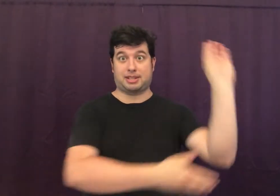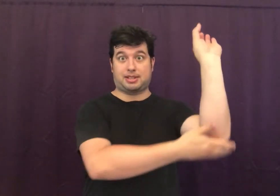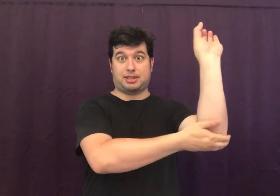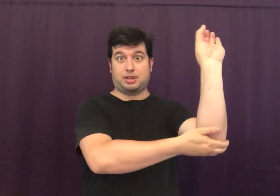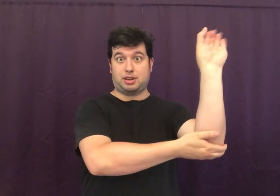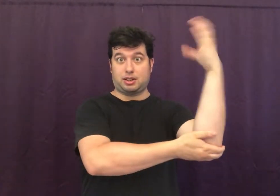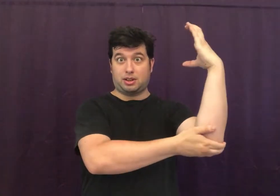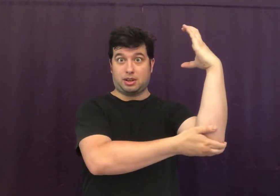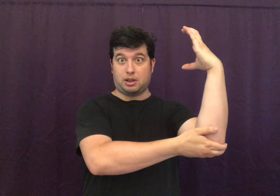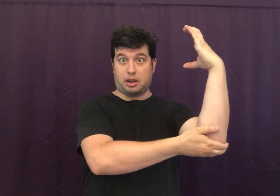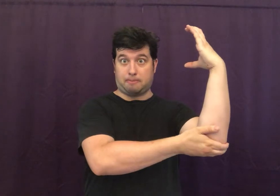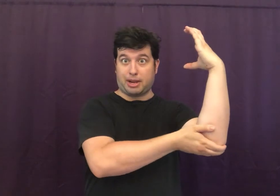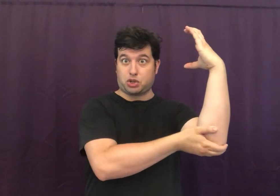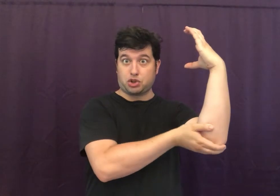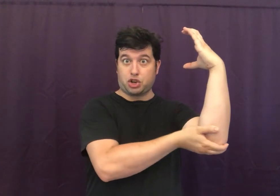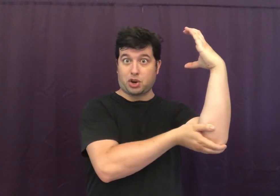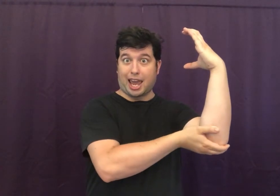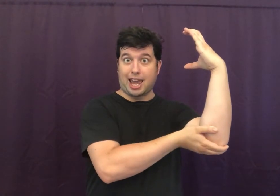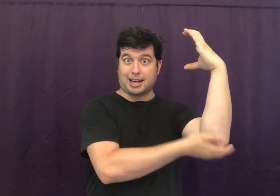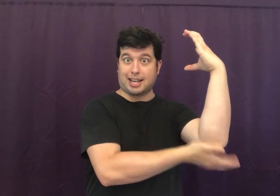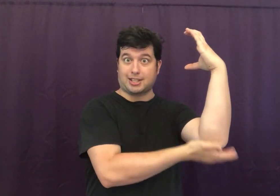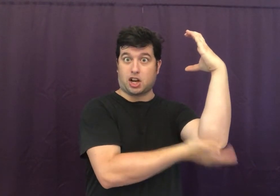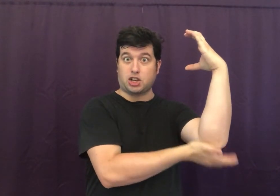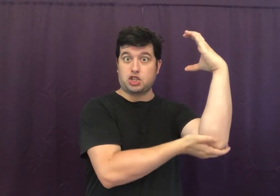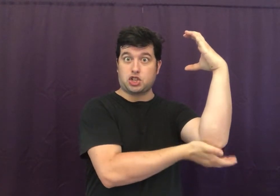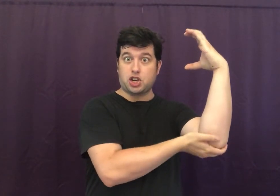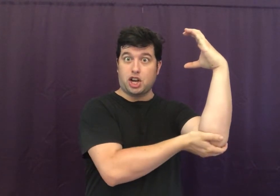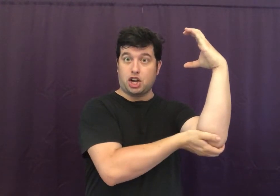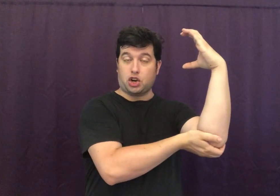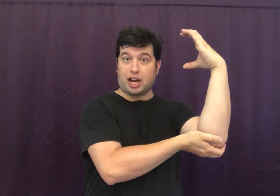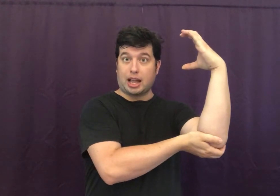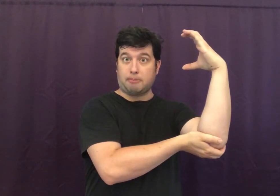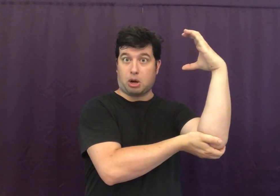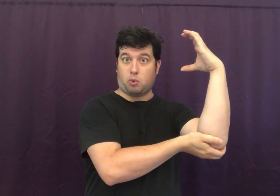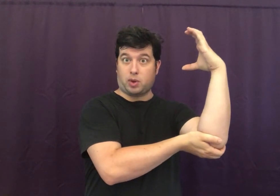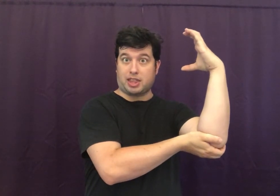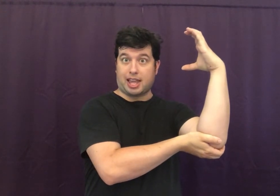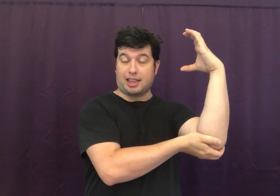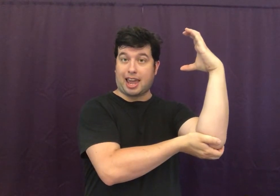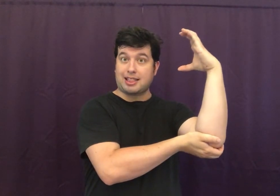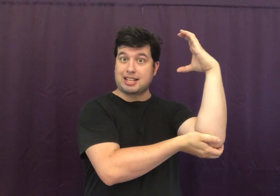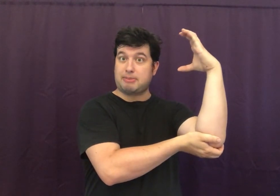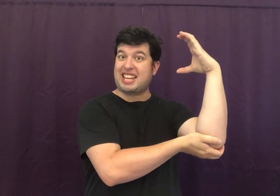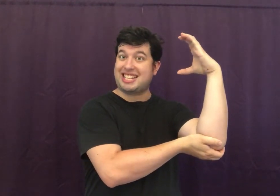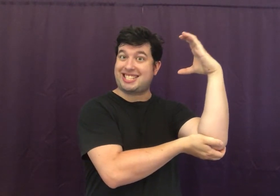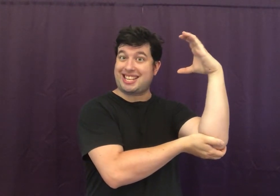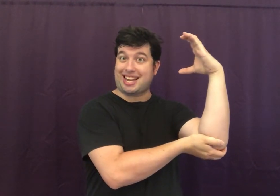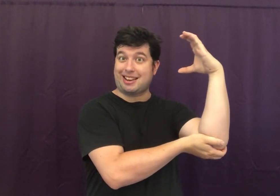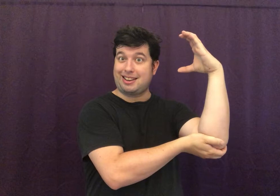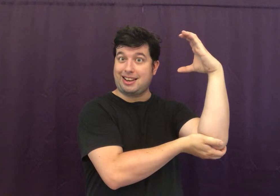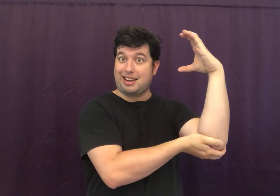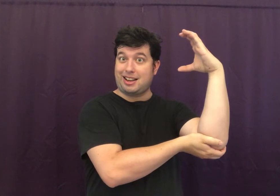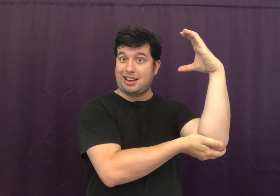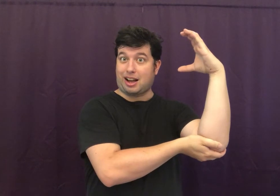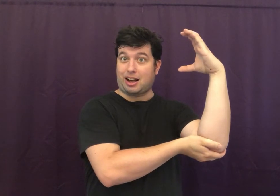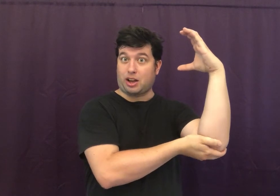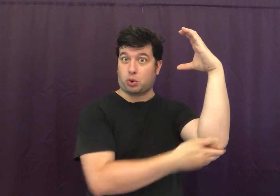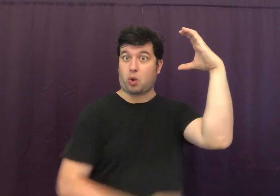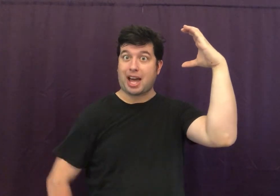Christmas. Make sure your hand is under your elbow with the hand that is making the C.